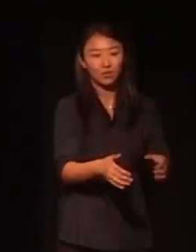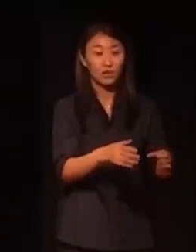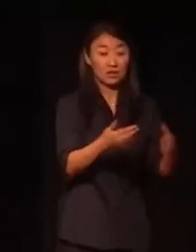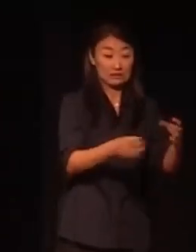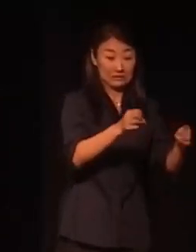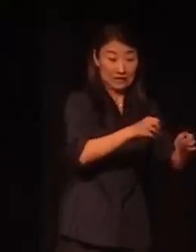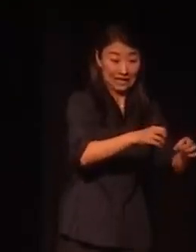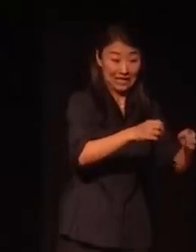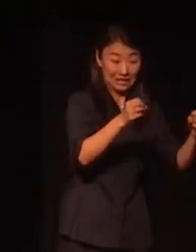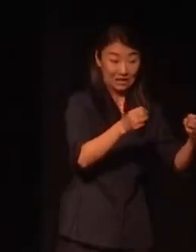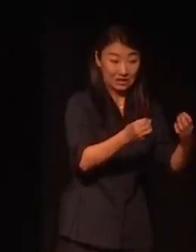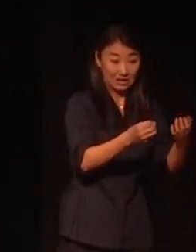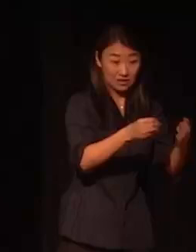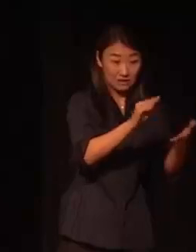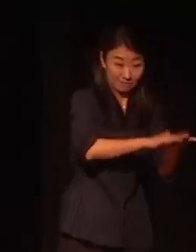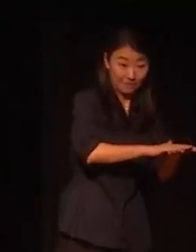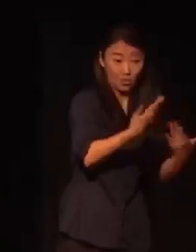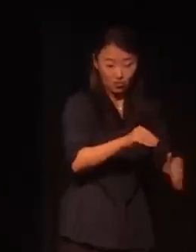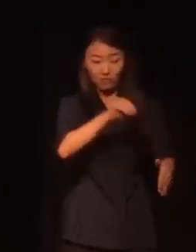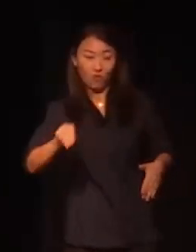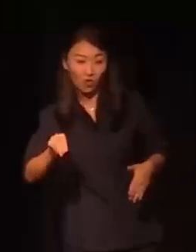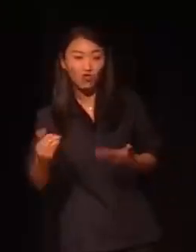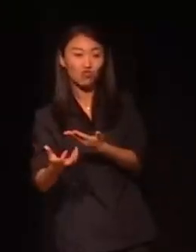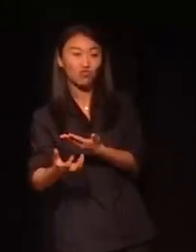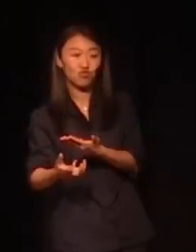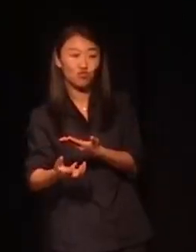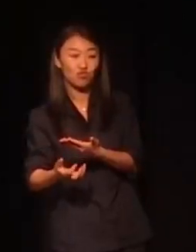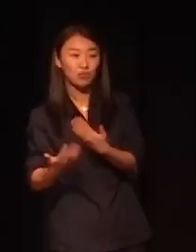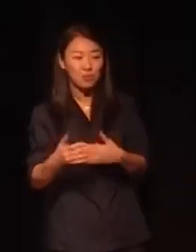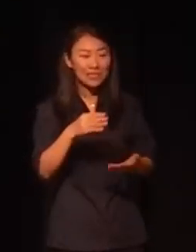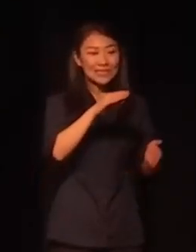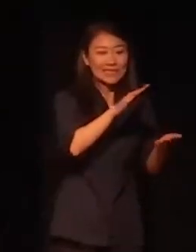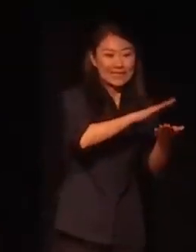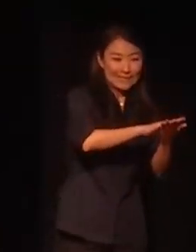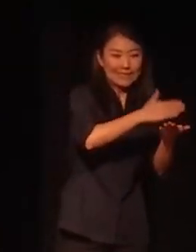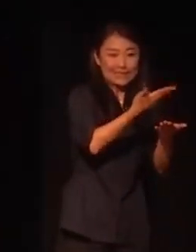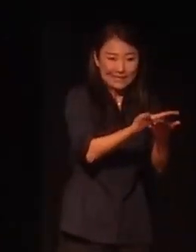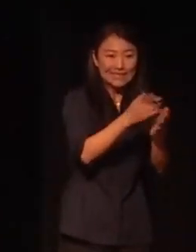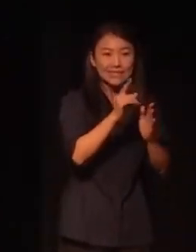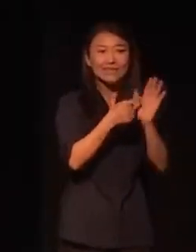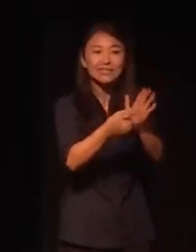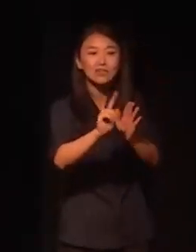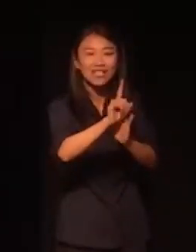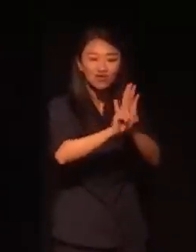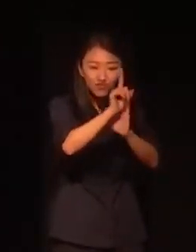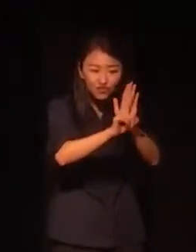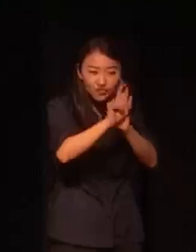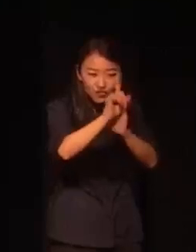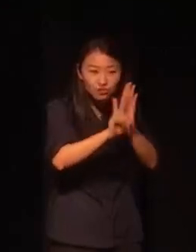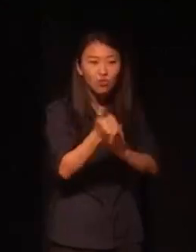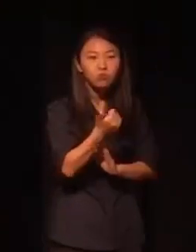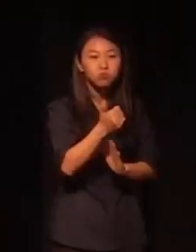what? Jian, well, I think a degree of flying, and then ban jian zhu and so